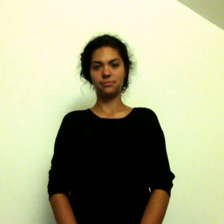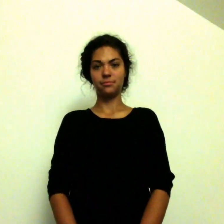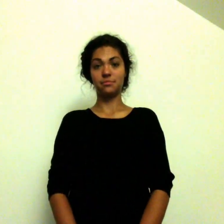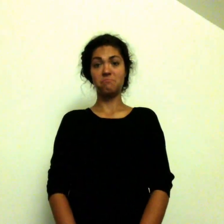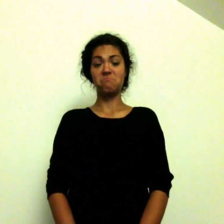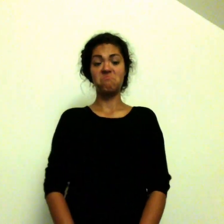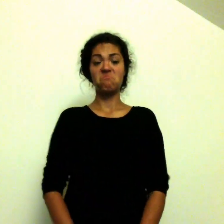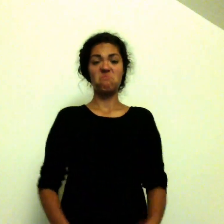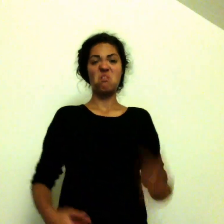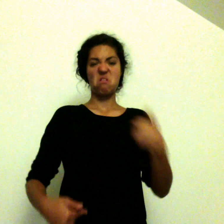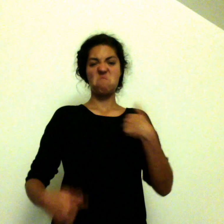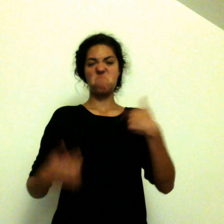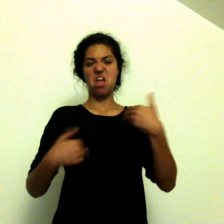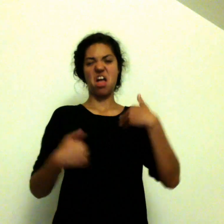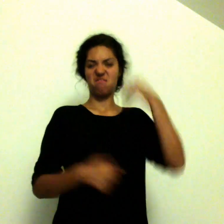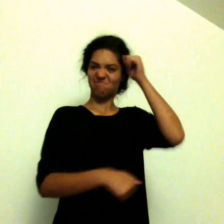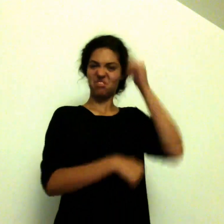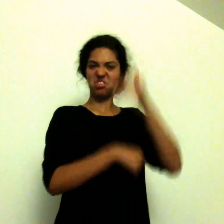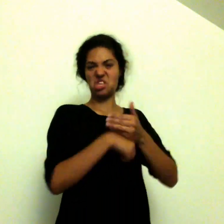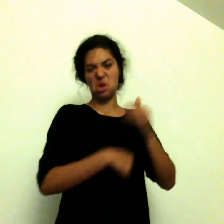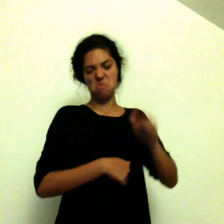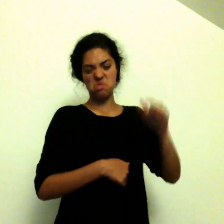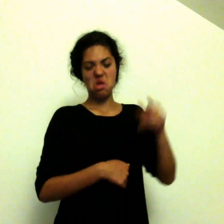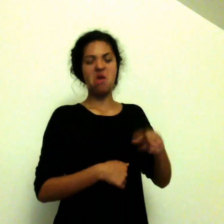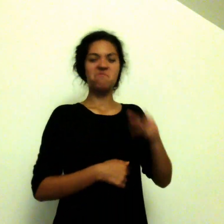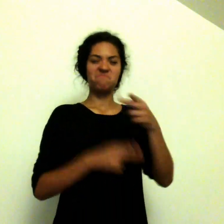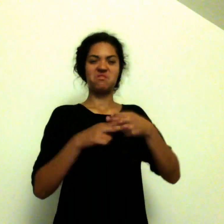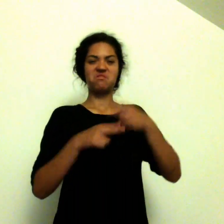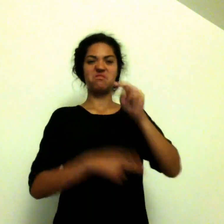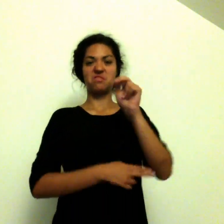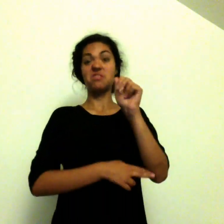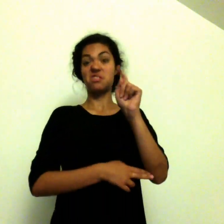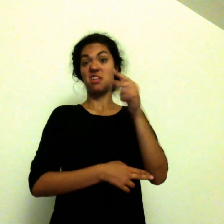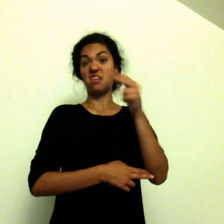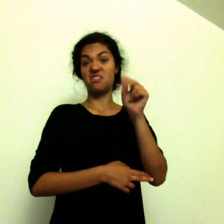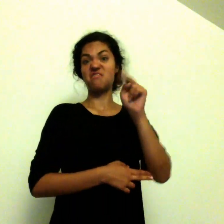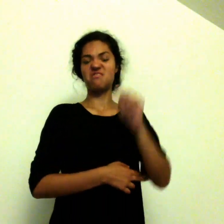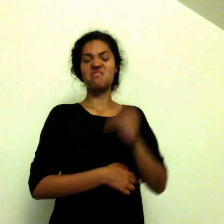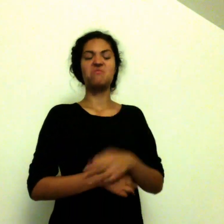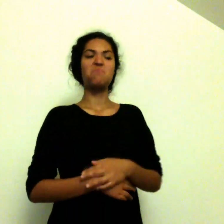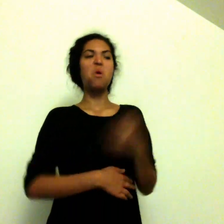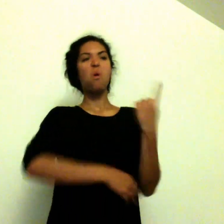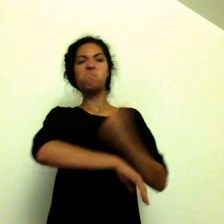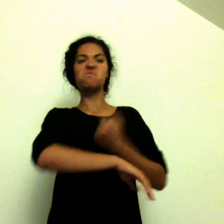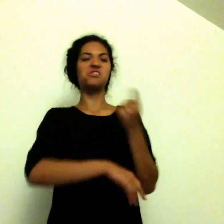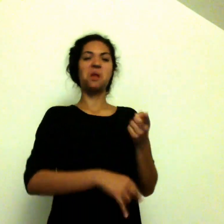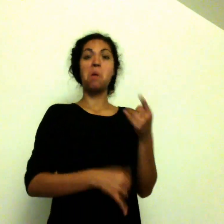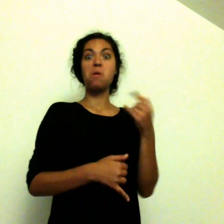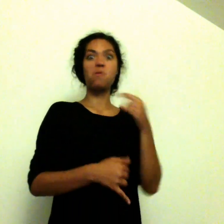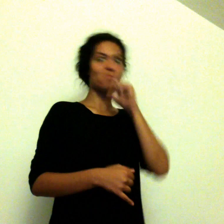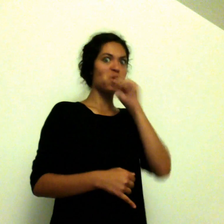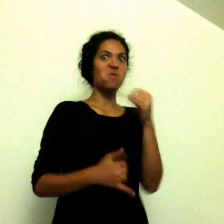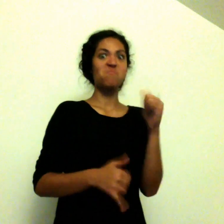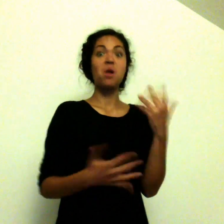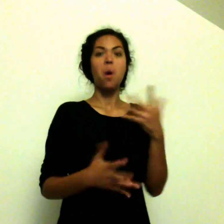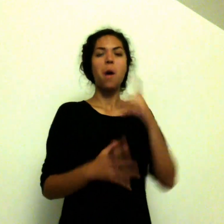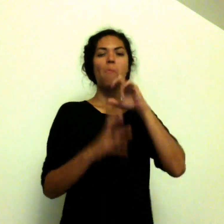Nathan was one day playing with a balloon in the living room, a helium balloon, and he would let it go. It would go to the ceiling.